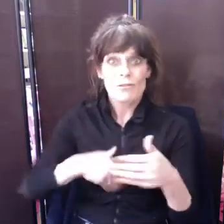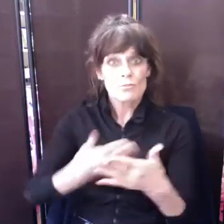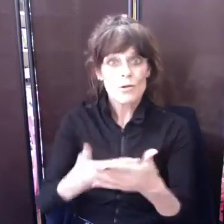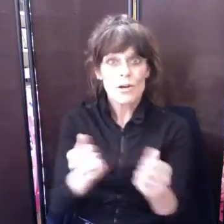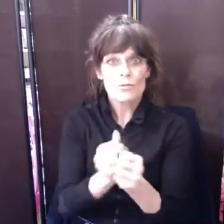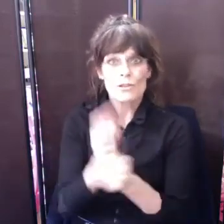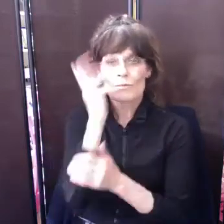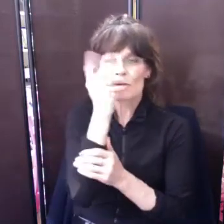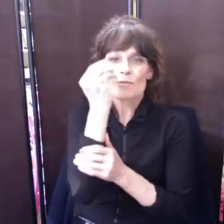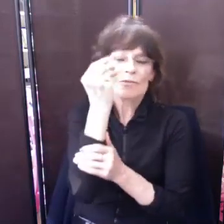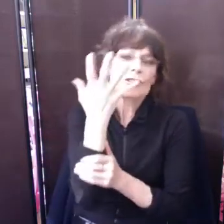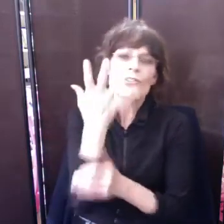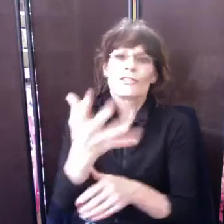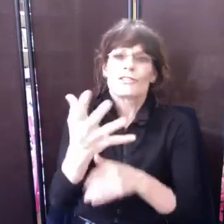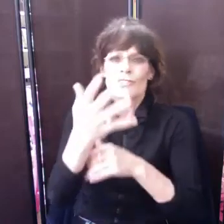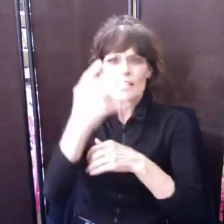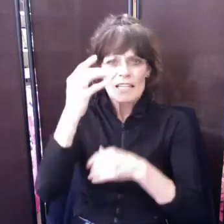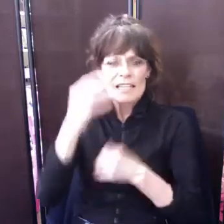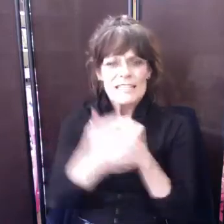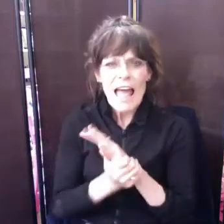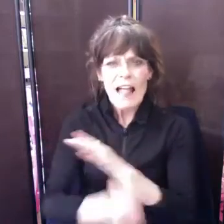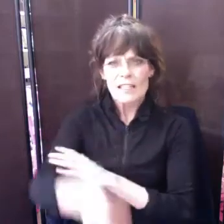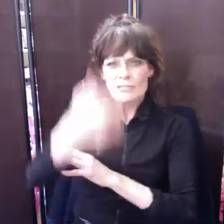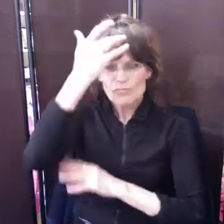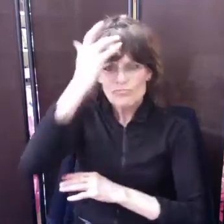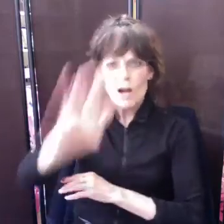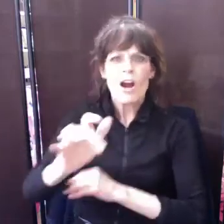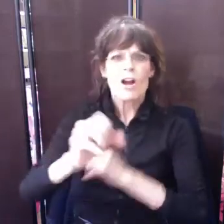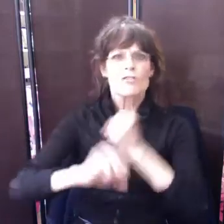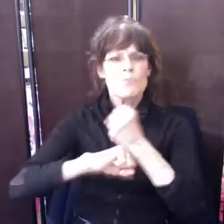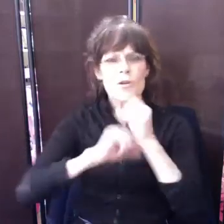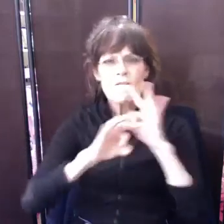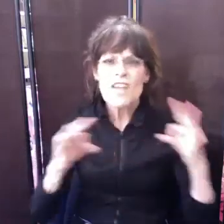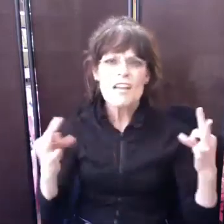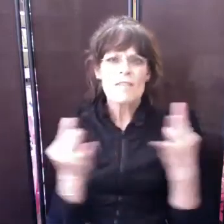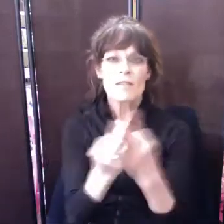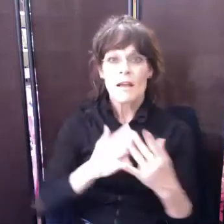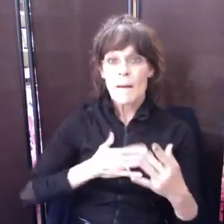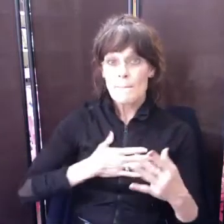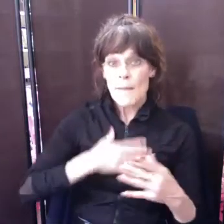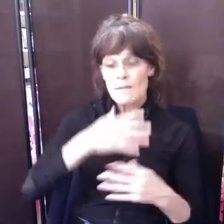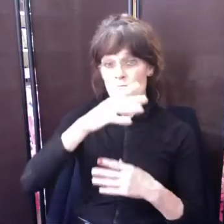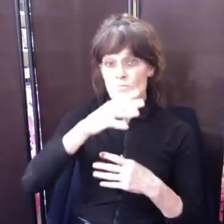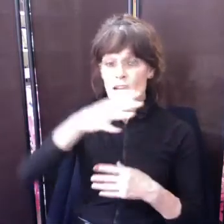talent and brains and opportunity and a supportive family. You know, my parents stayed married for 63 years